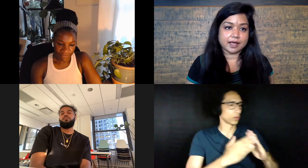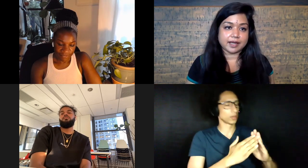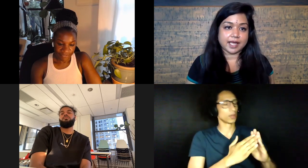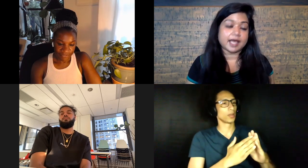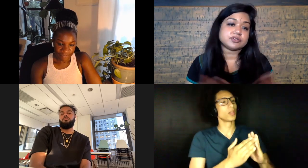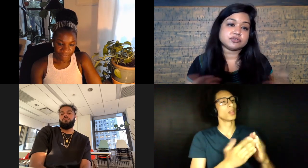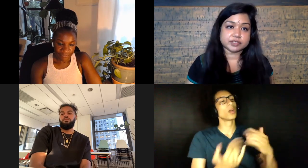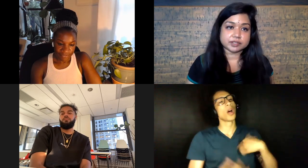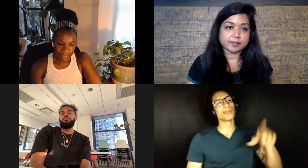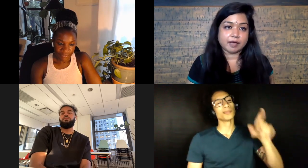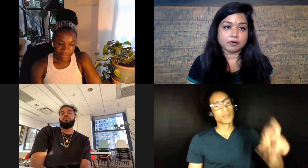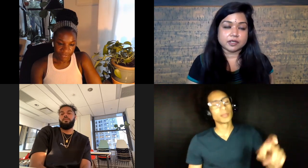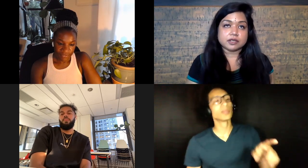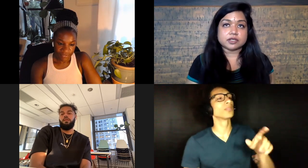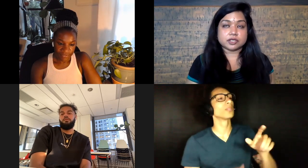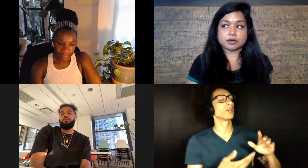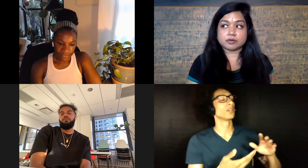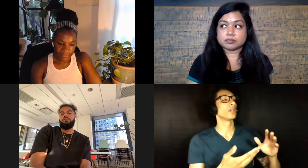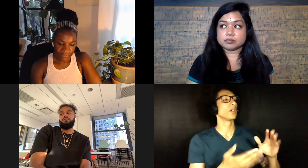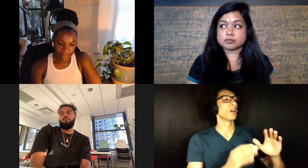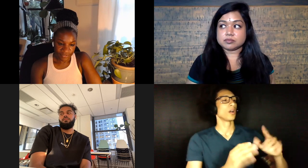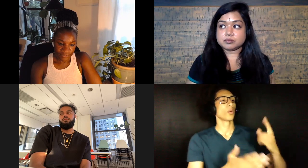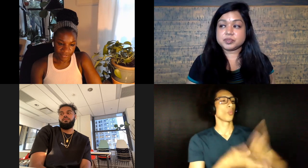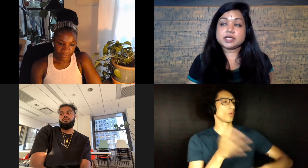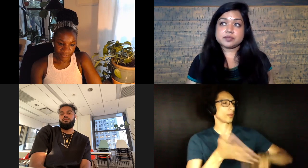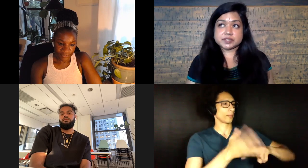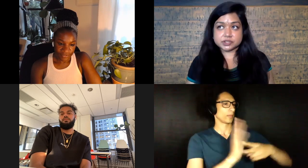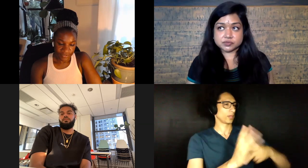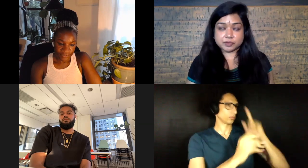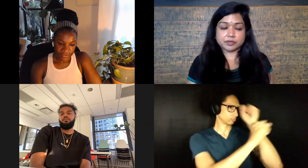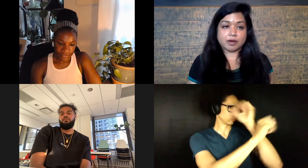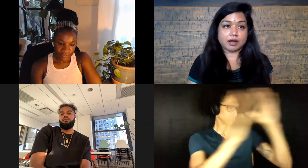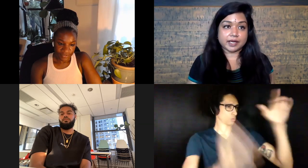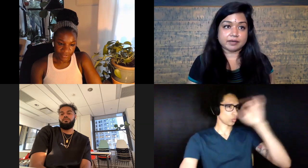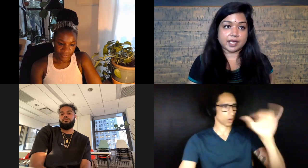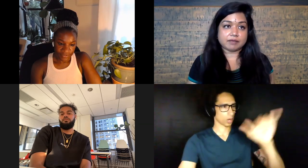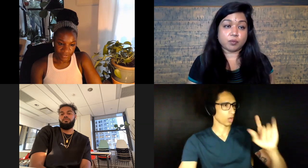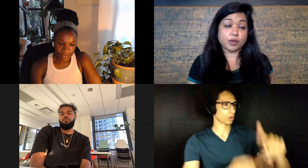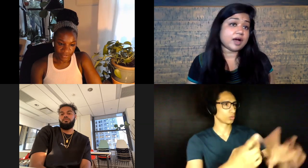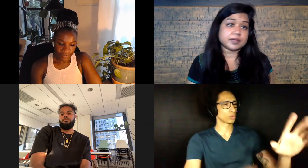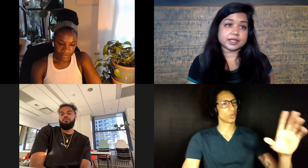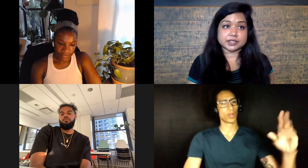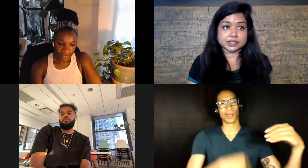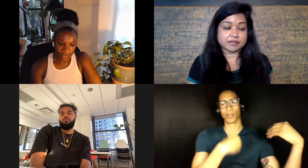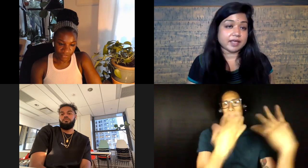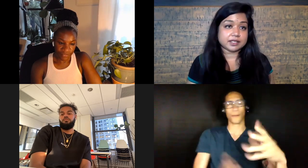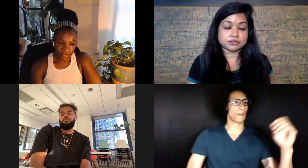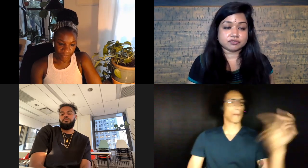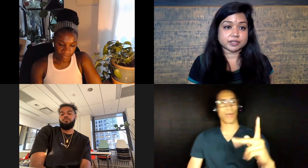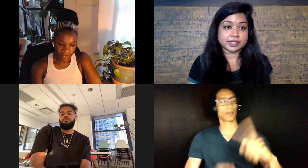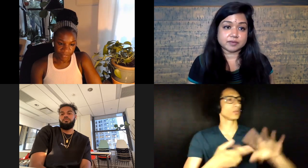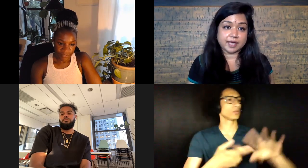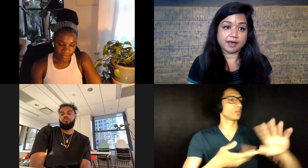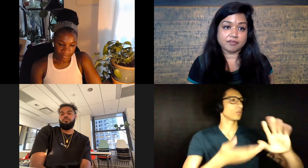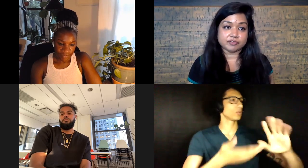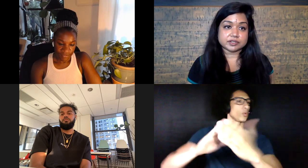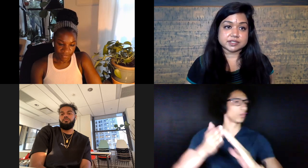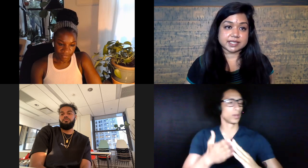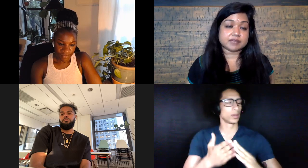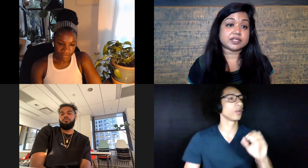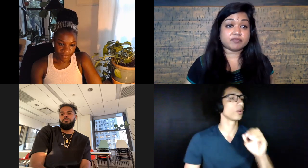And just be aware that it isn't mine, but I'm a guest, and they're very accepting of it. And I can only speak in kind of in